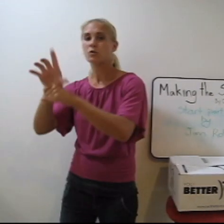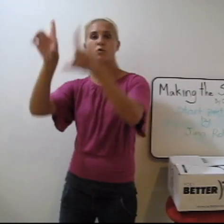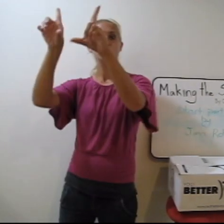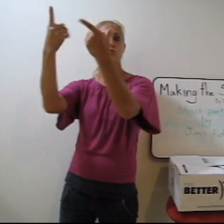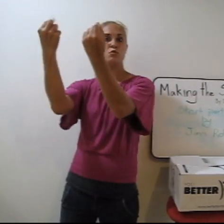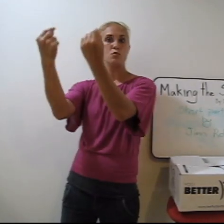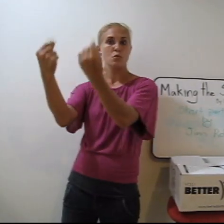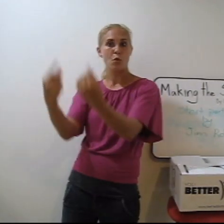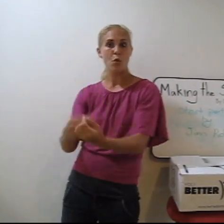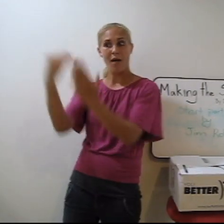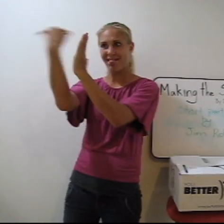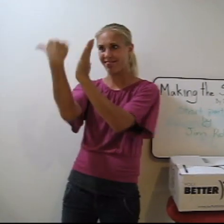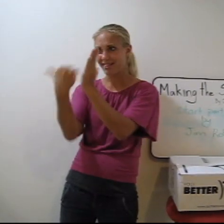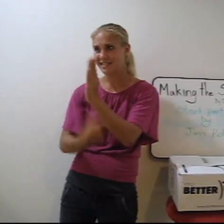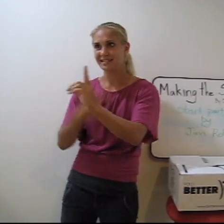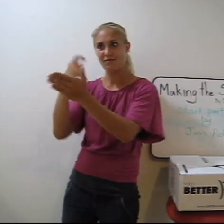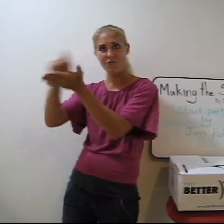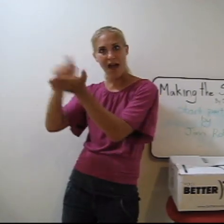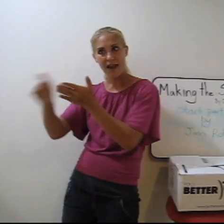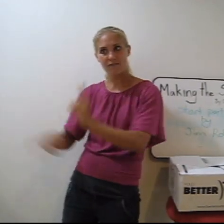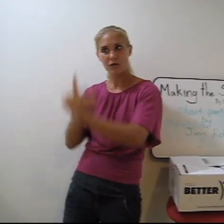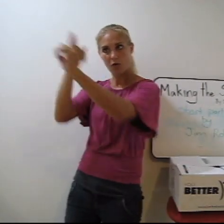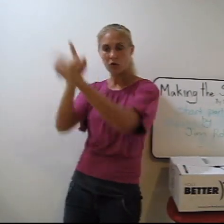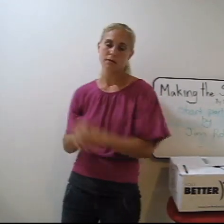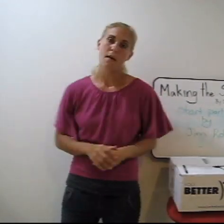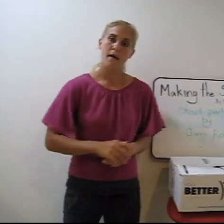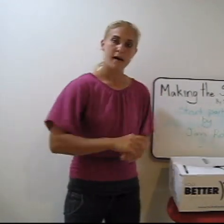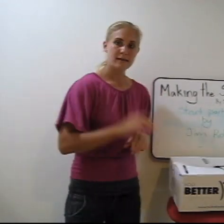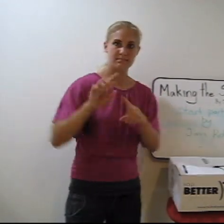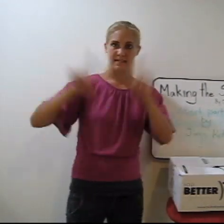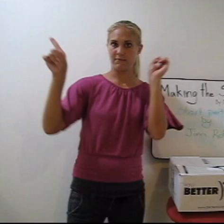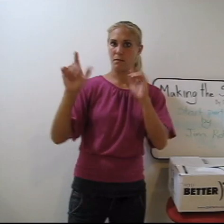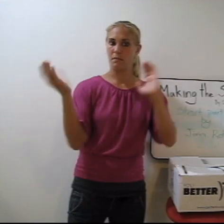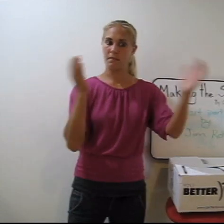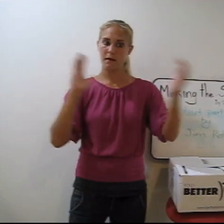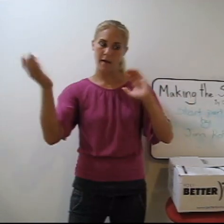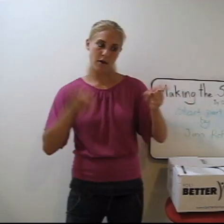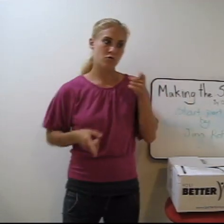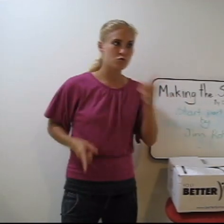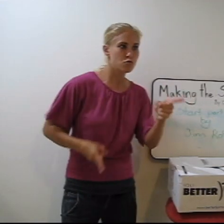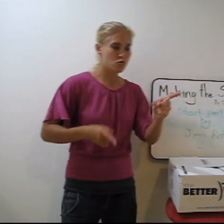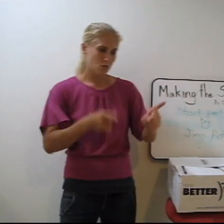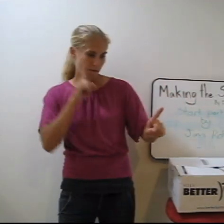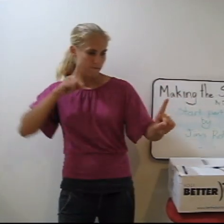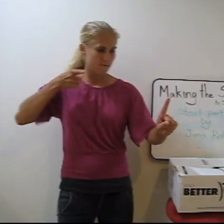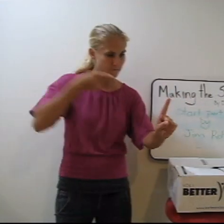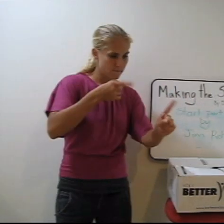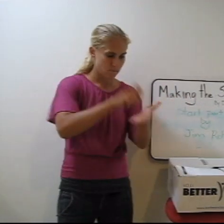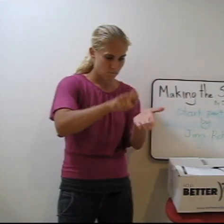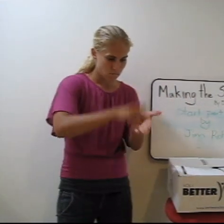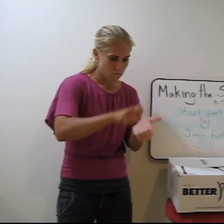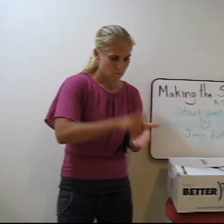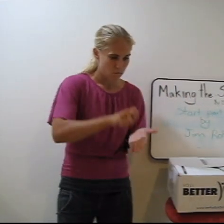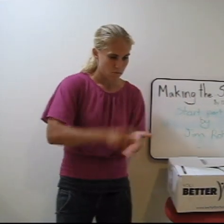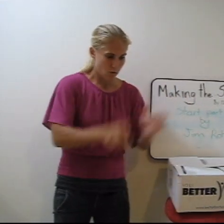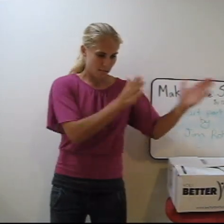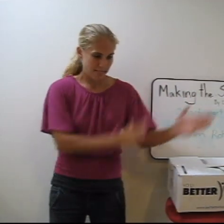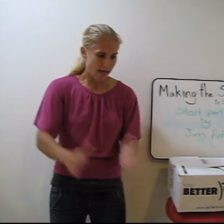goal writing and a thorough system of planning, staying accountable to, and the actual achievement process of realizing well-crafted